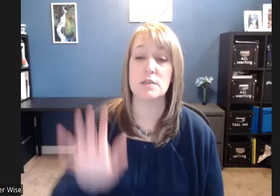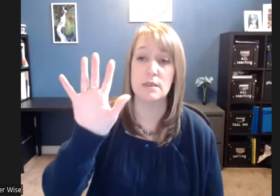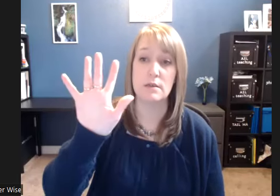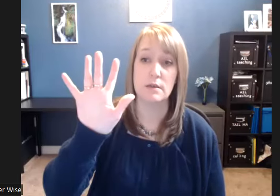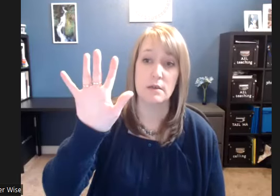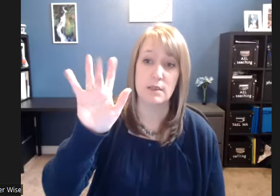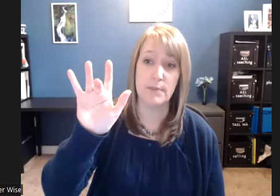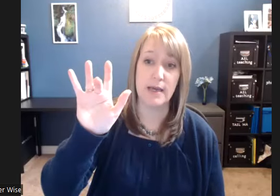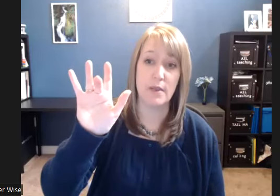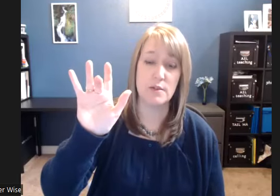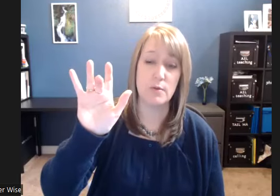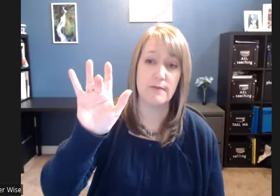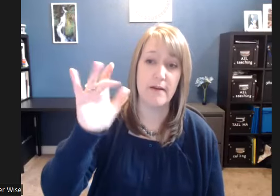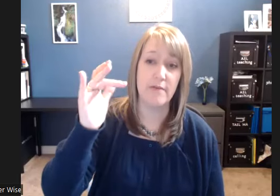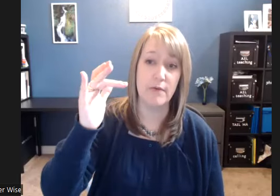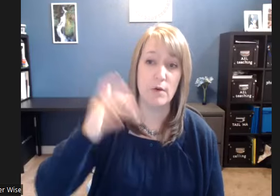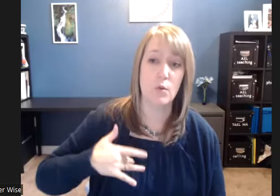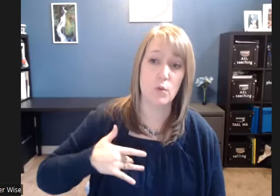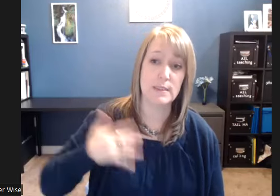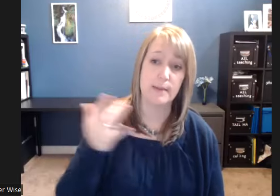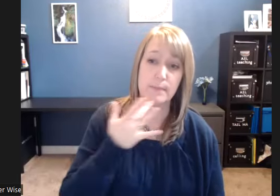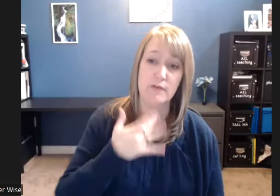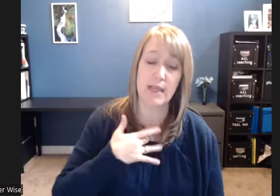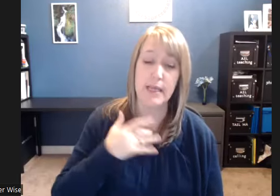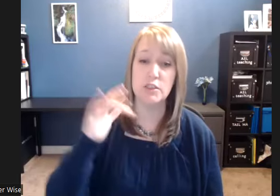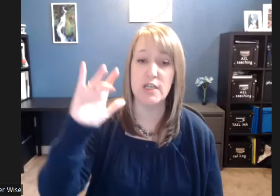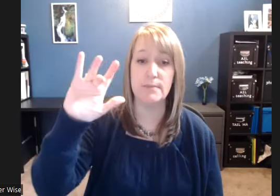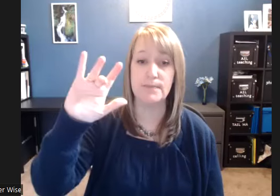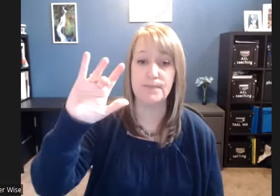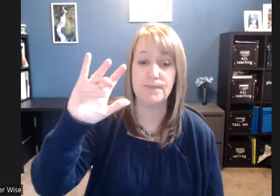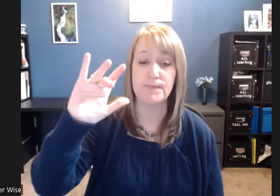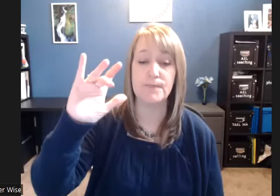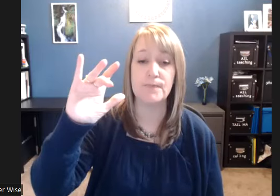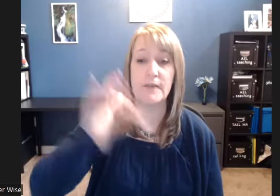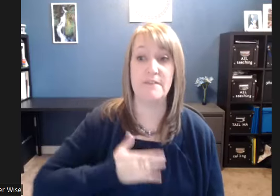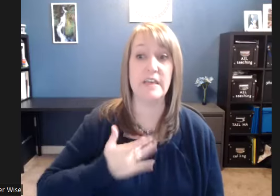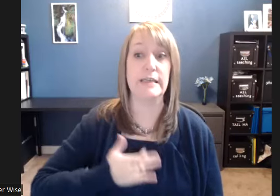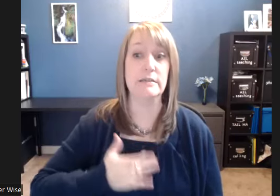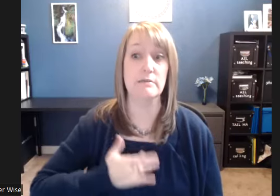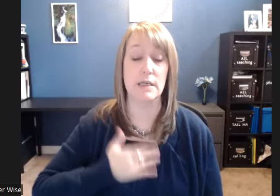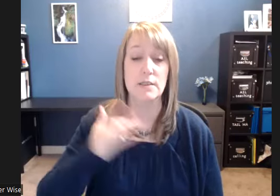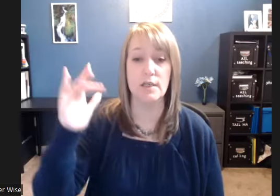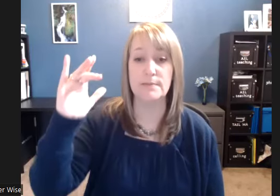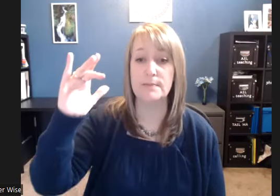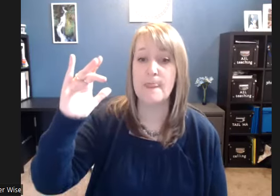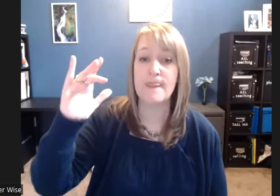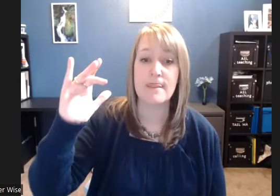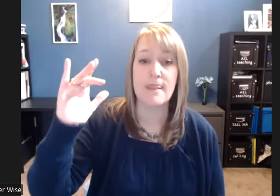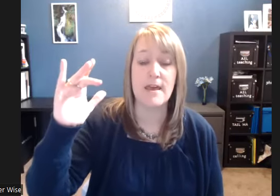Smart. Get back that 25 what's up birthday handshake. Feeling handshake.